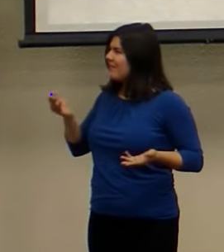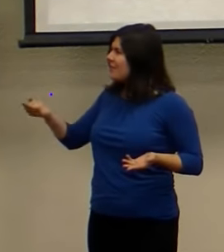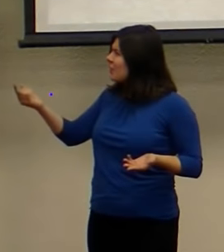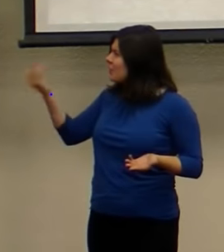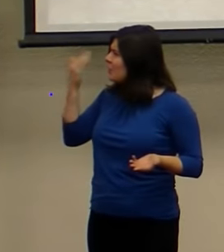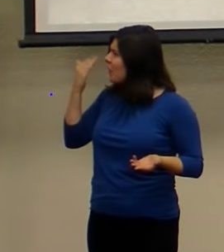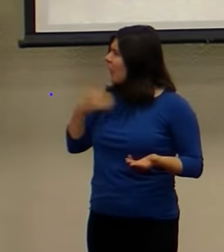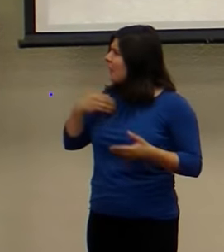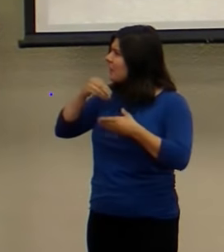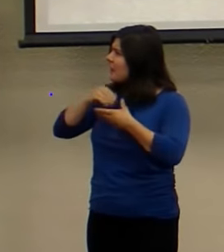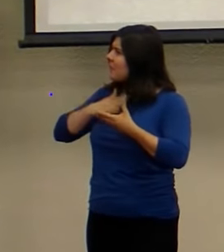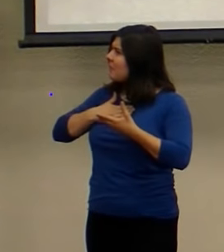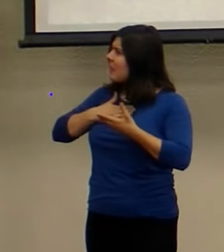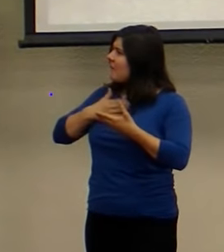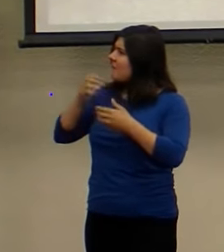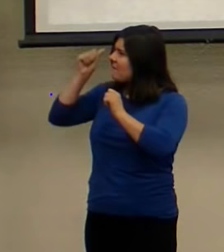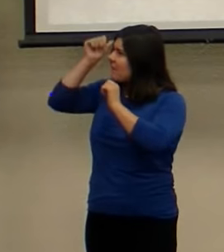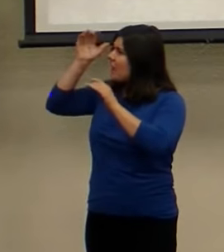know I would be in my Father's business?